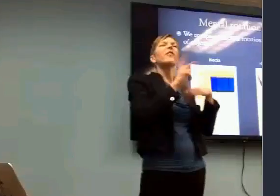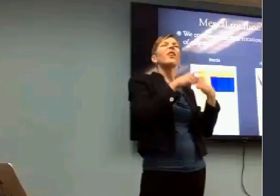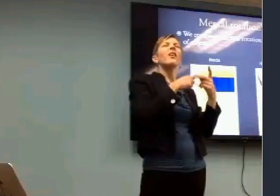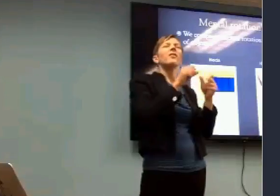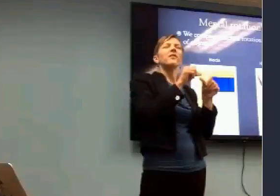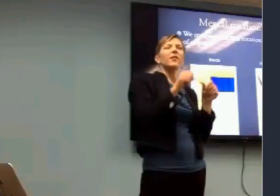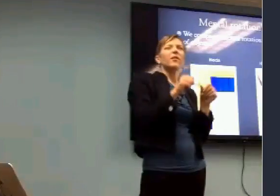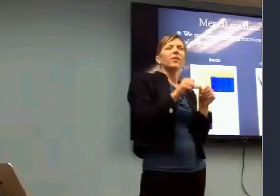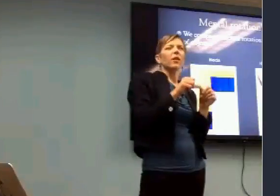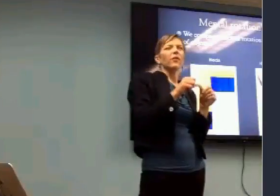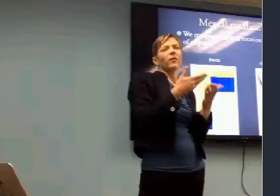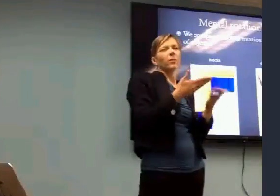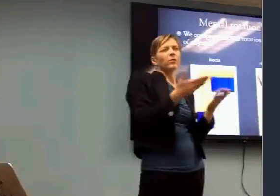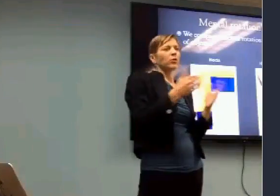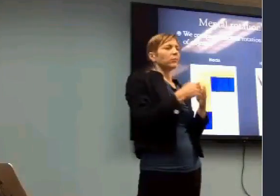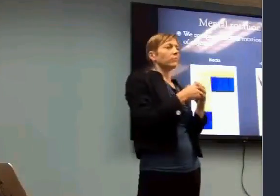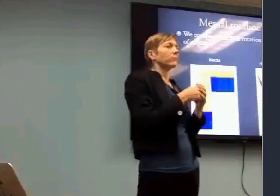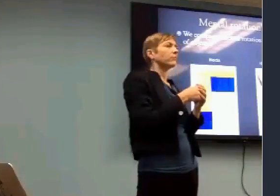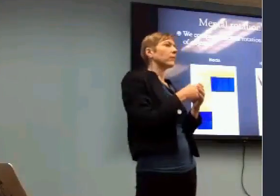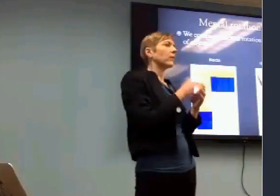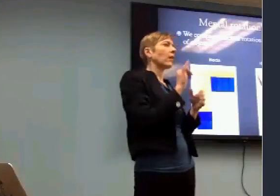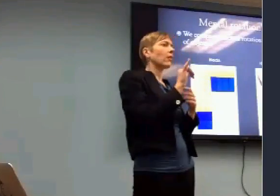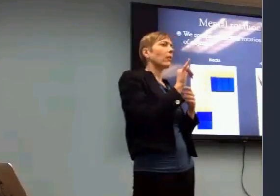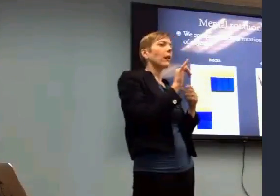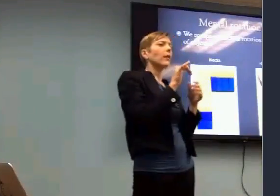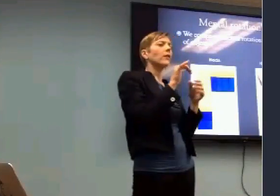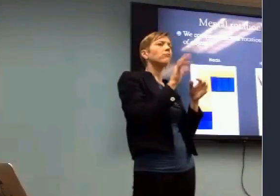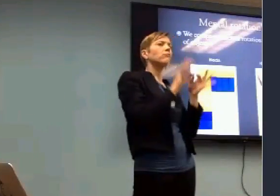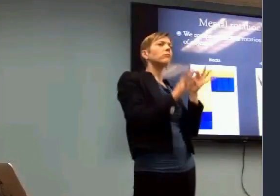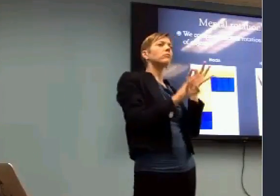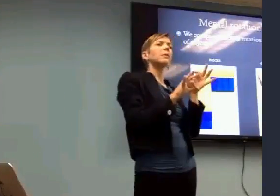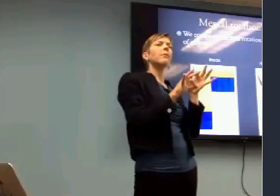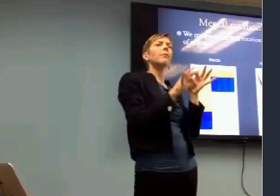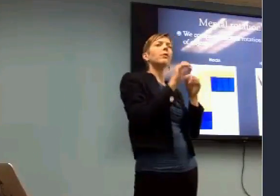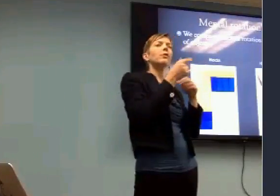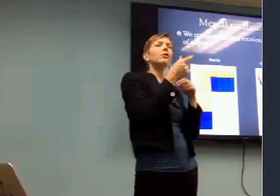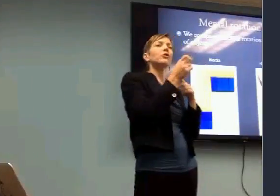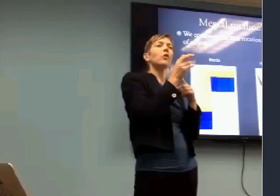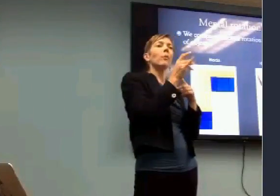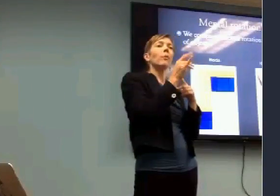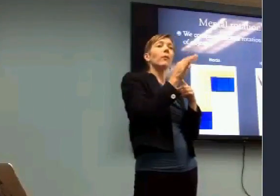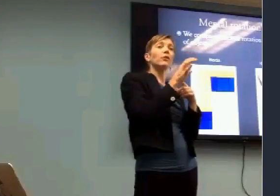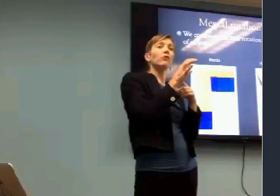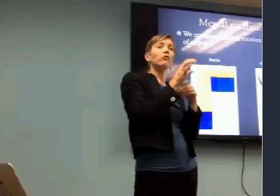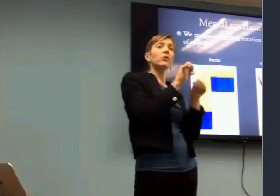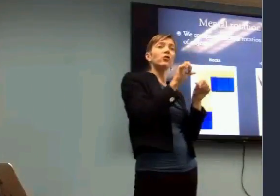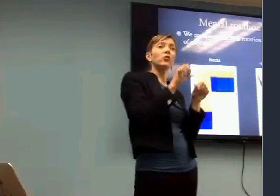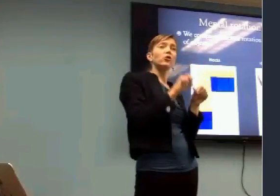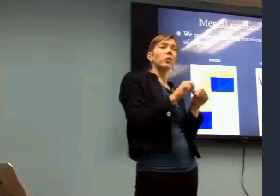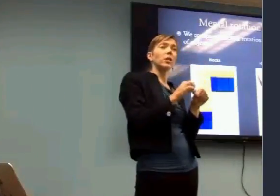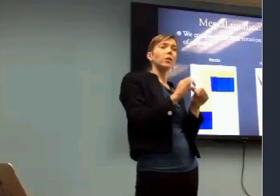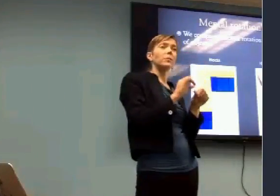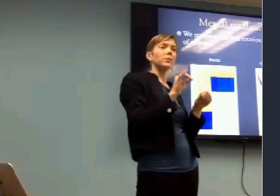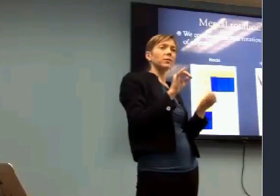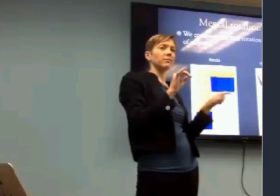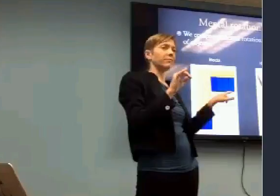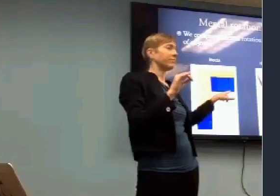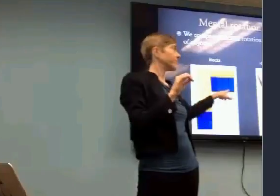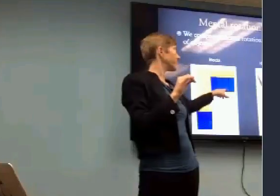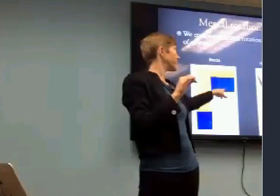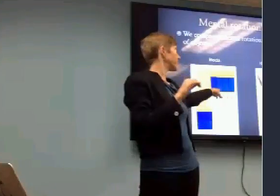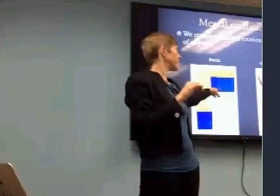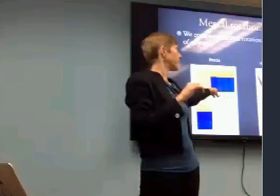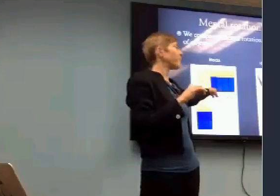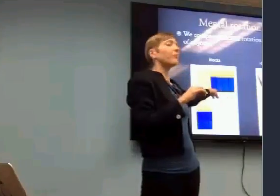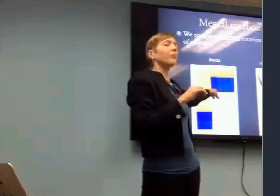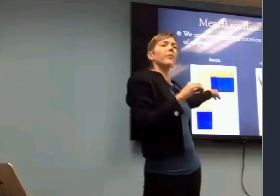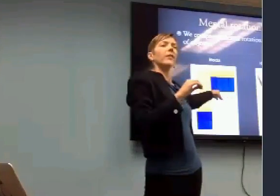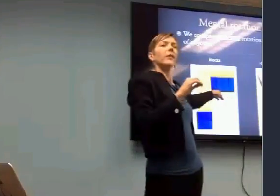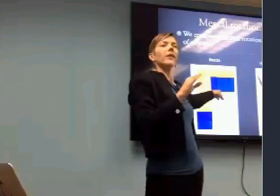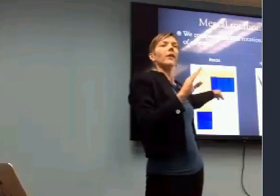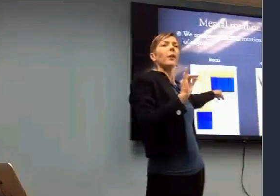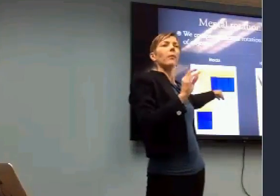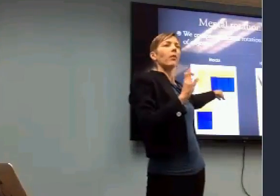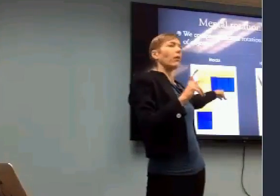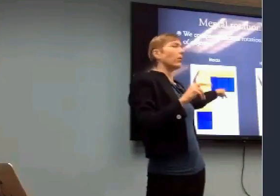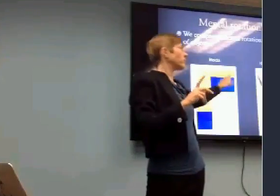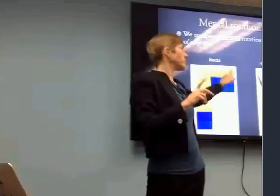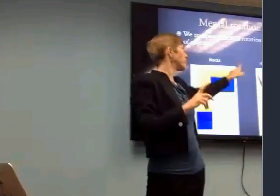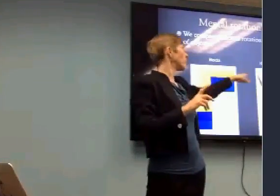I also compare different areas. I look at geometric shapes, as you see